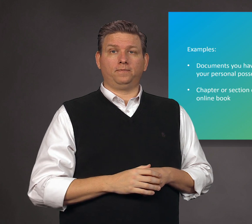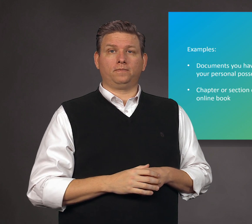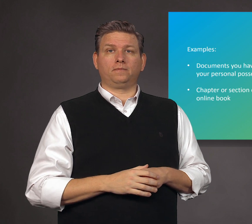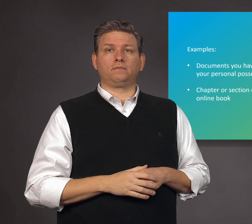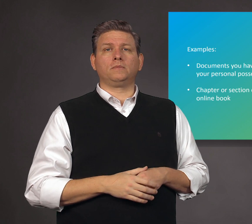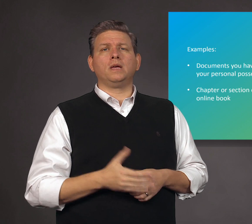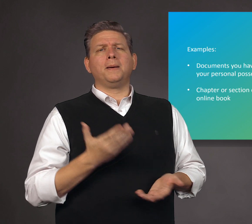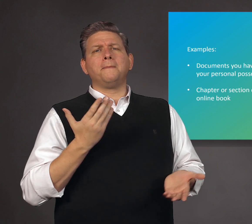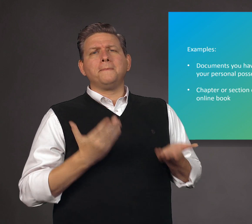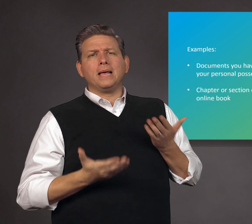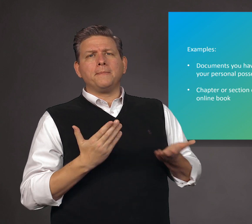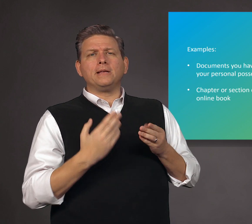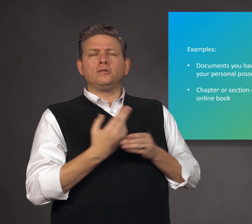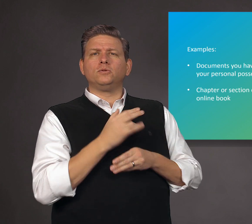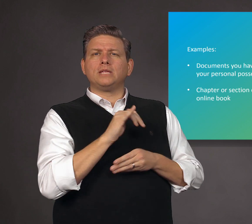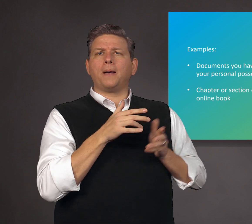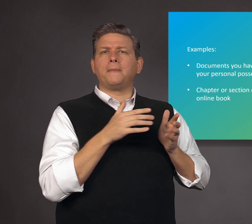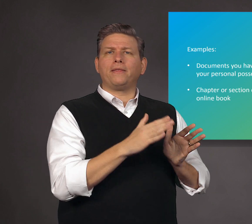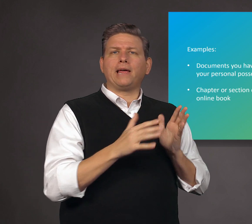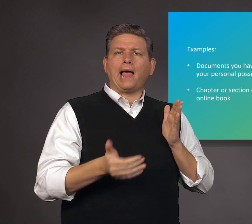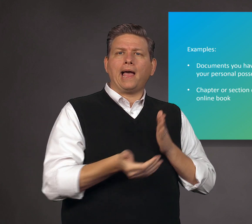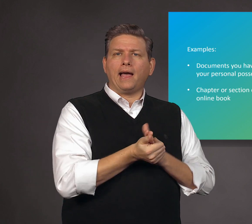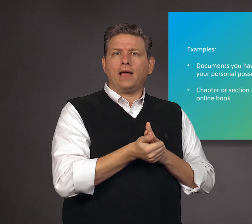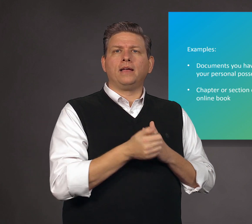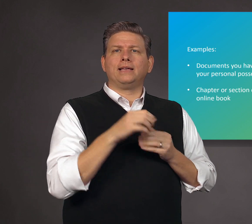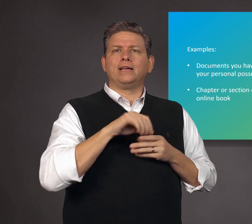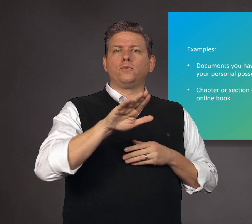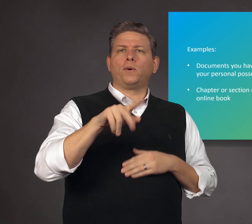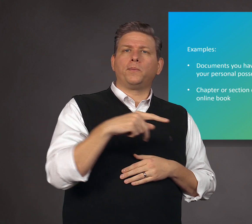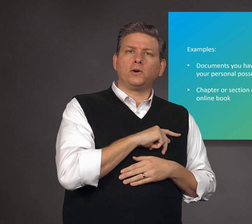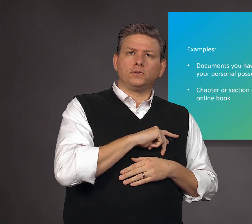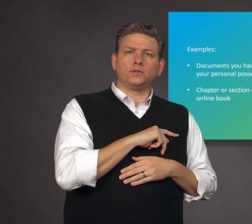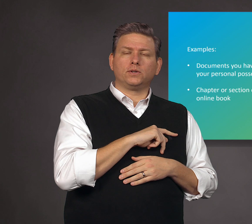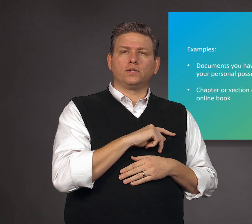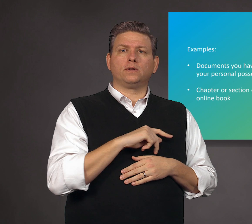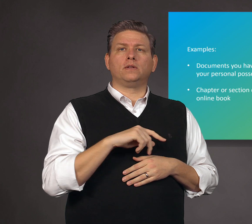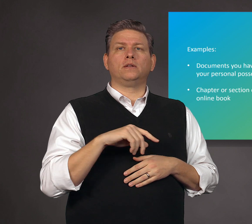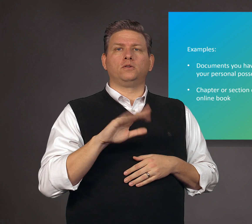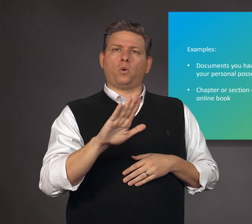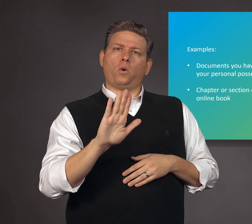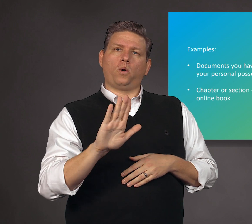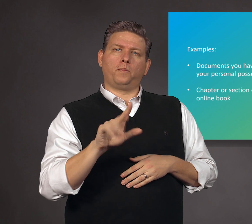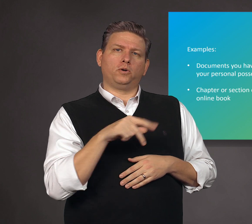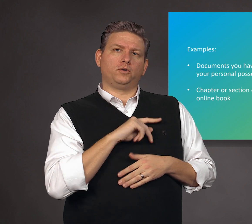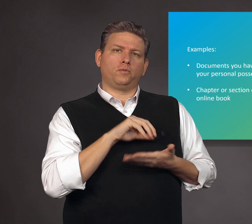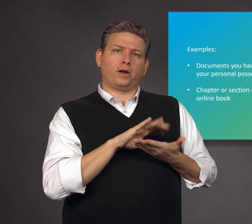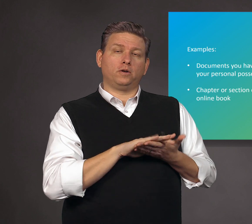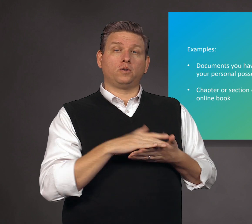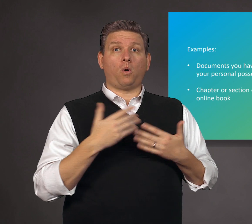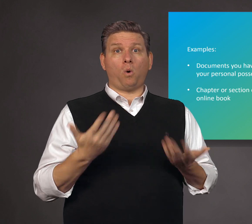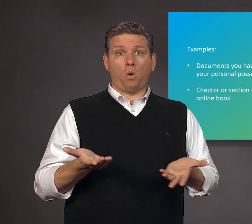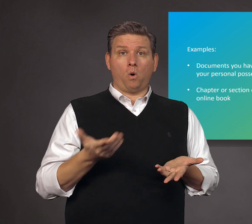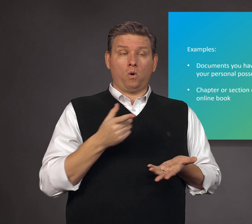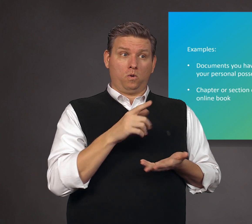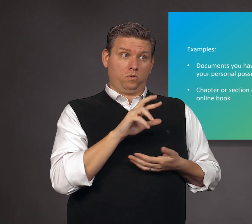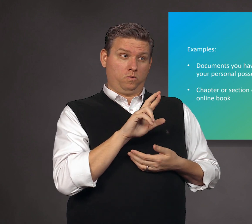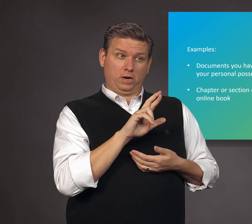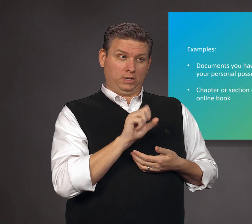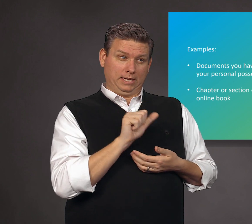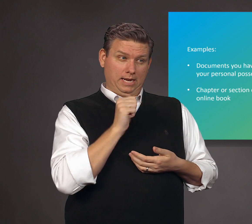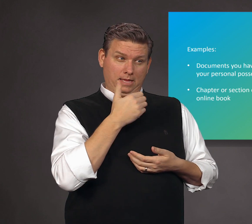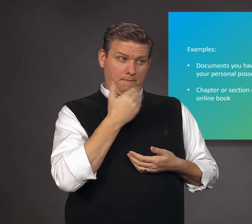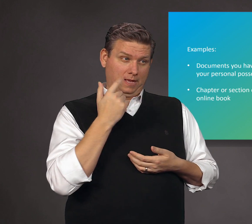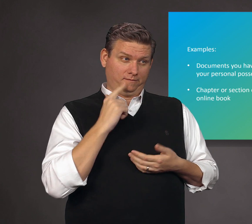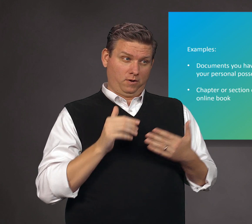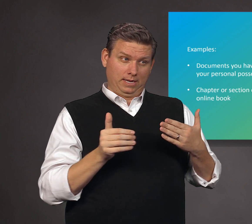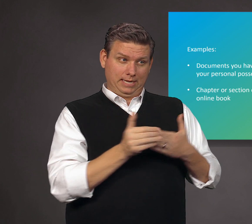You might use this method to add documents that you have in your personal possession or in cases where RecordSeek might not seem like the best option for